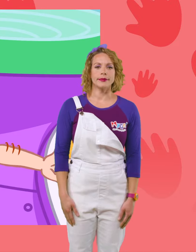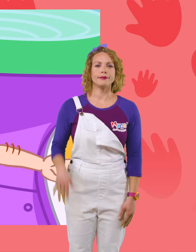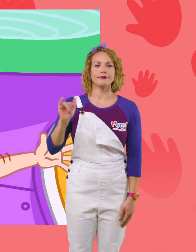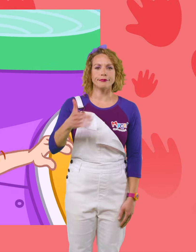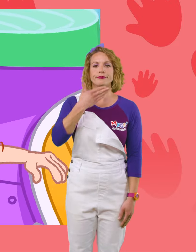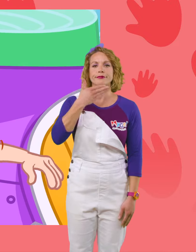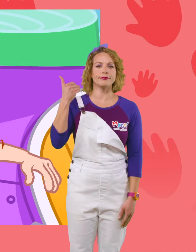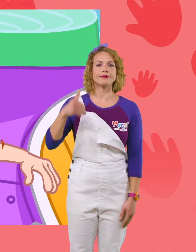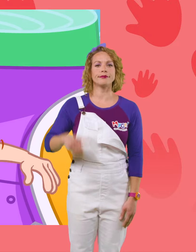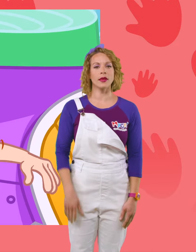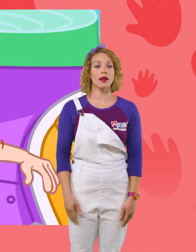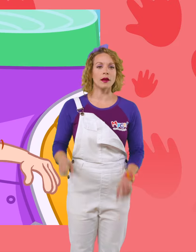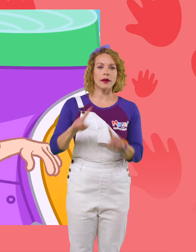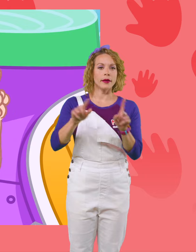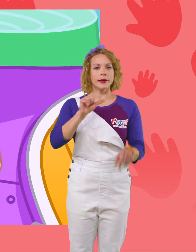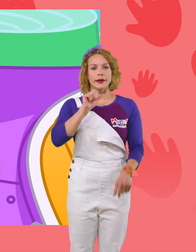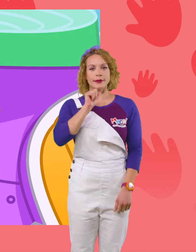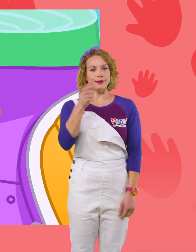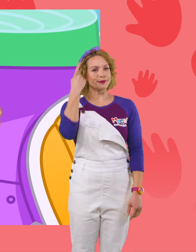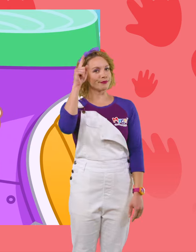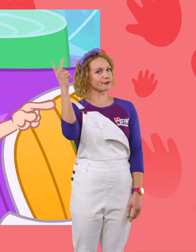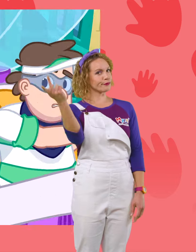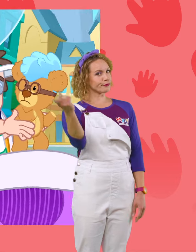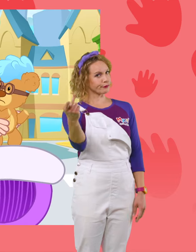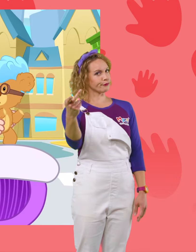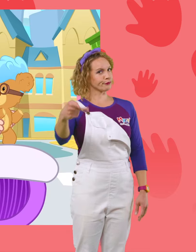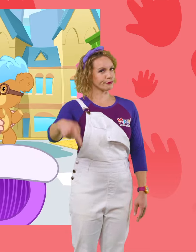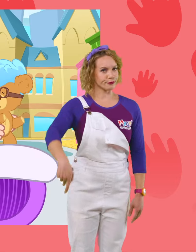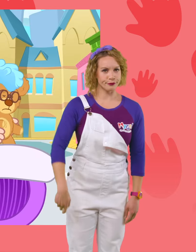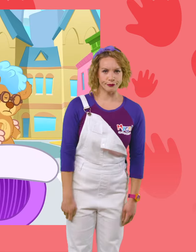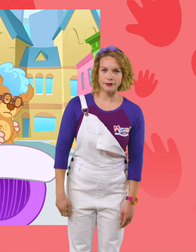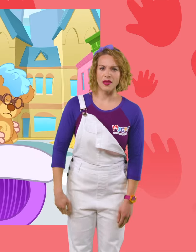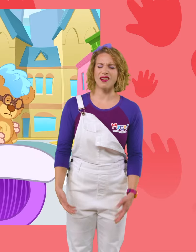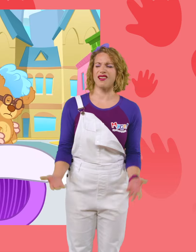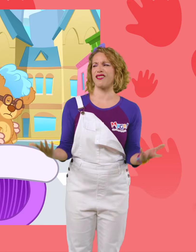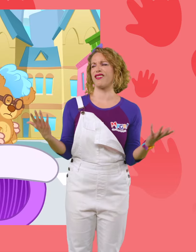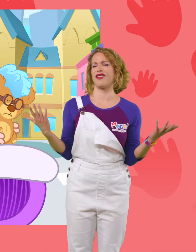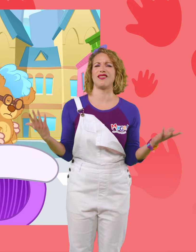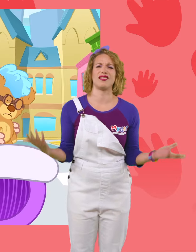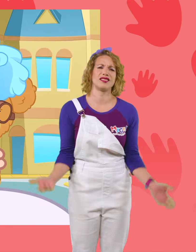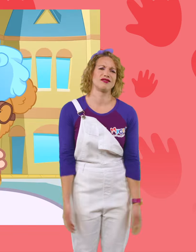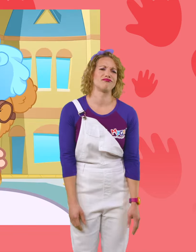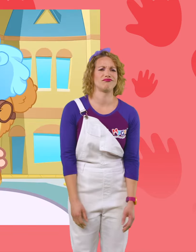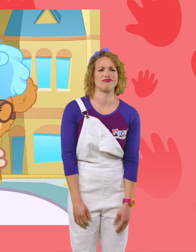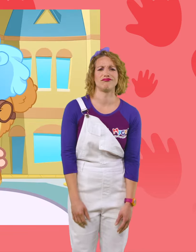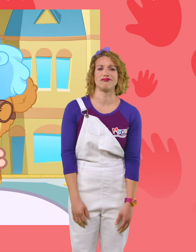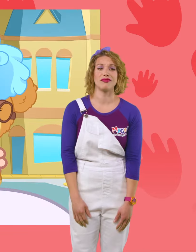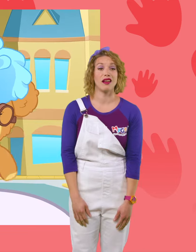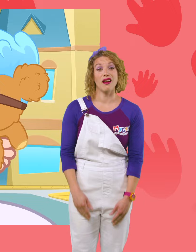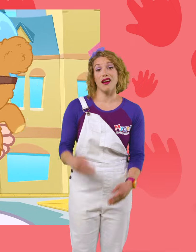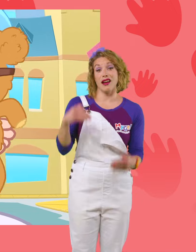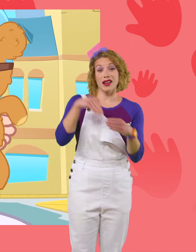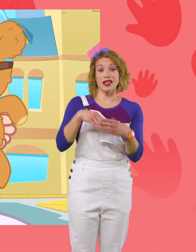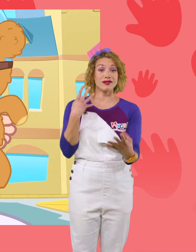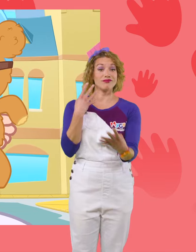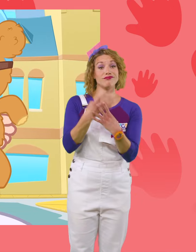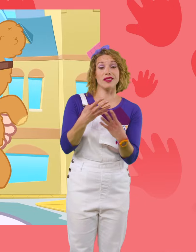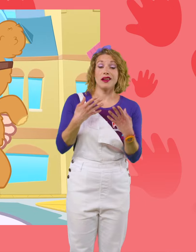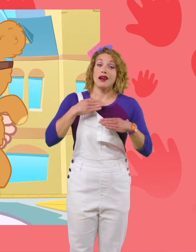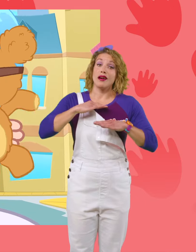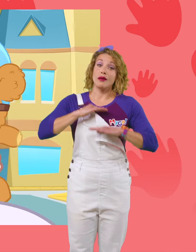Ah, that's better. But not for you two. Oh, at least I'll have a soft,